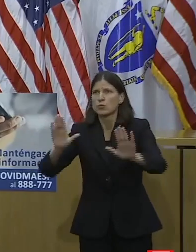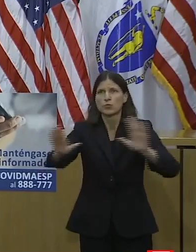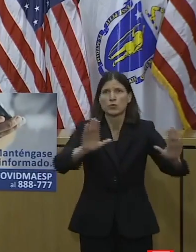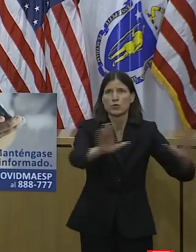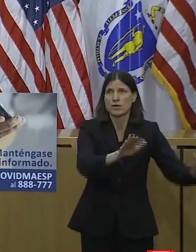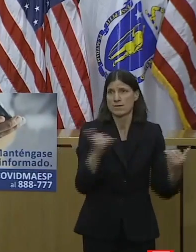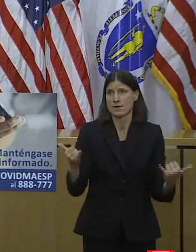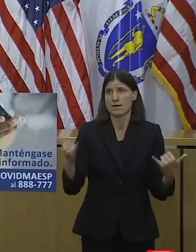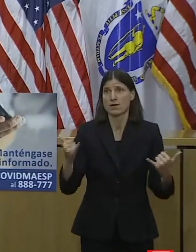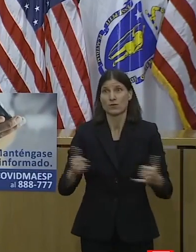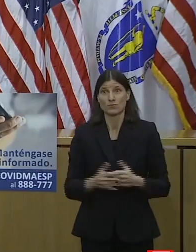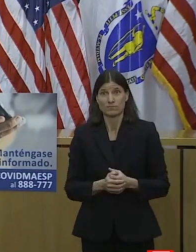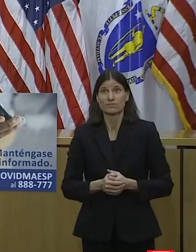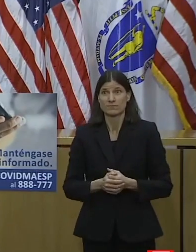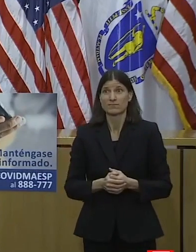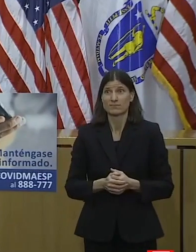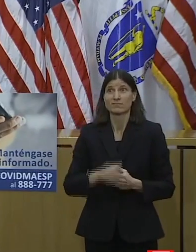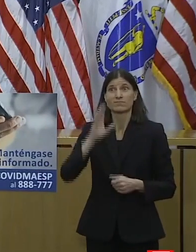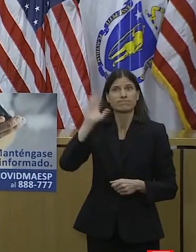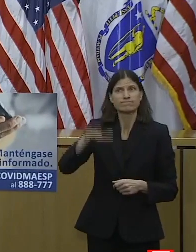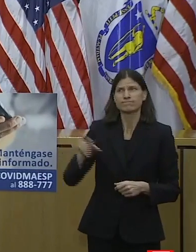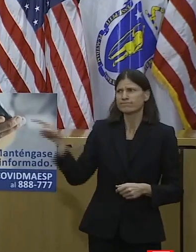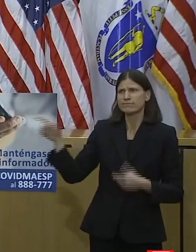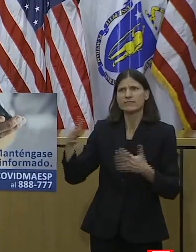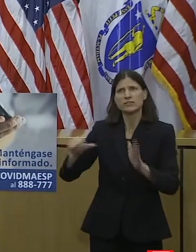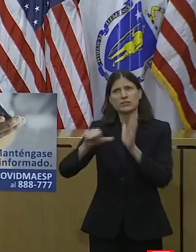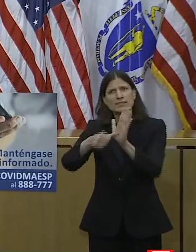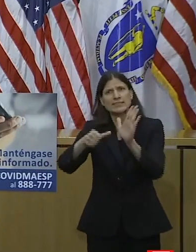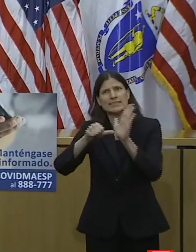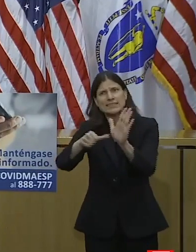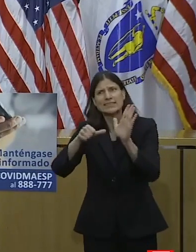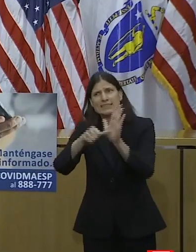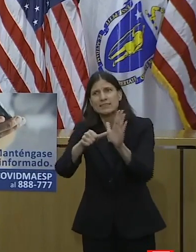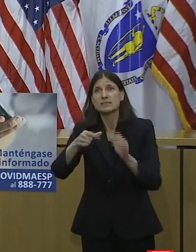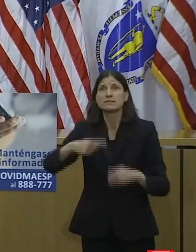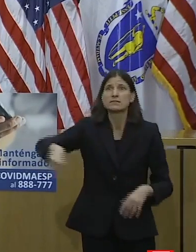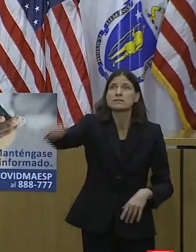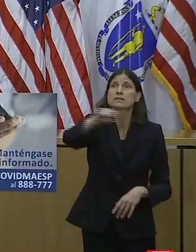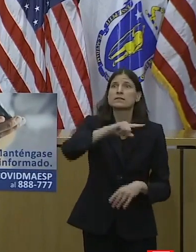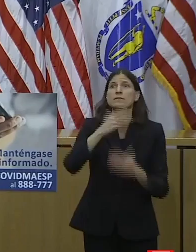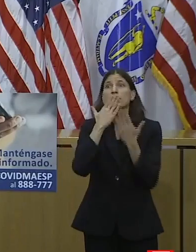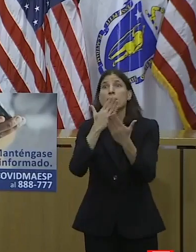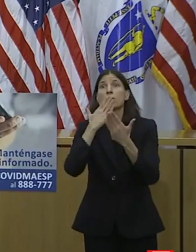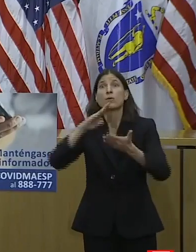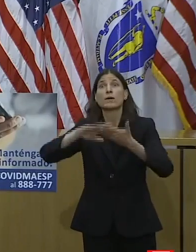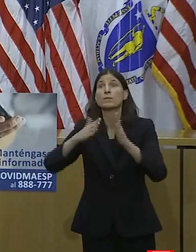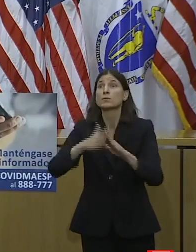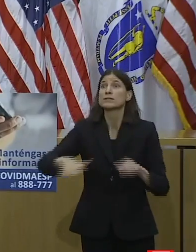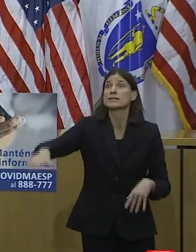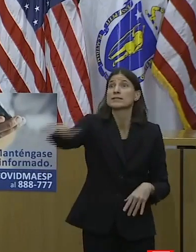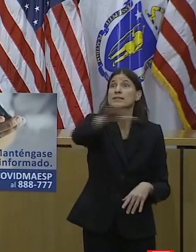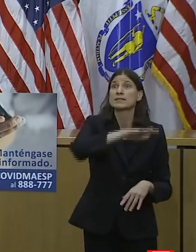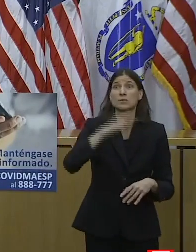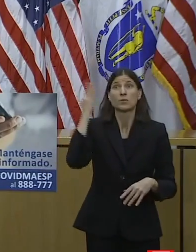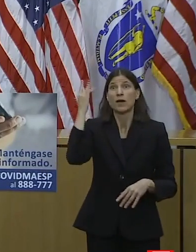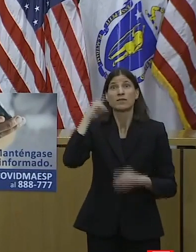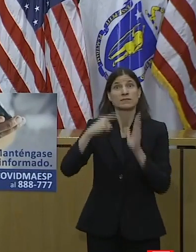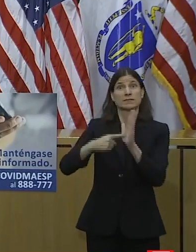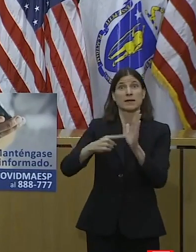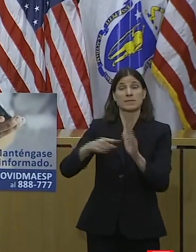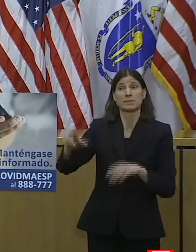many times before, I'm incredibly grateful for the generosity and support of the Kraft family who helped us bring that shipment